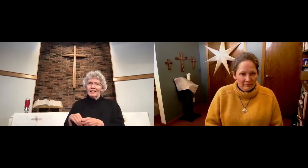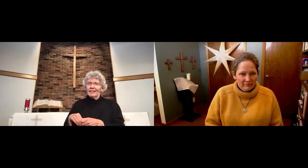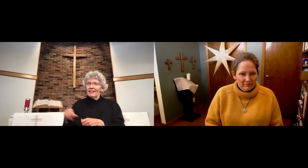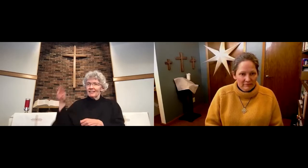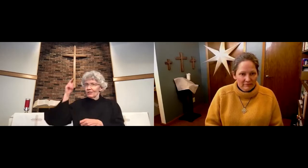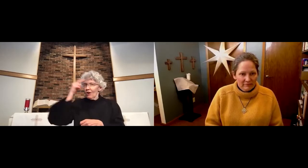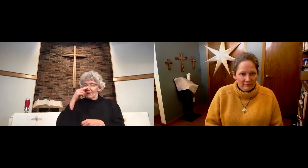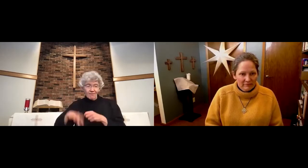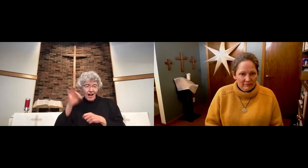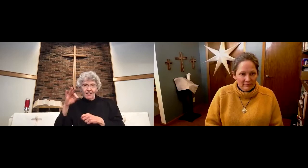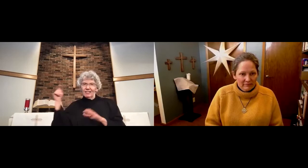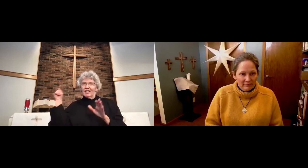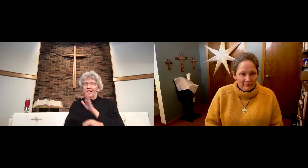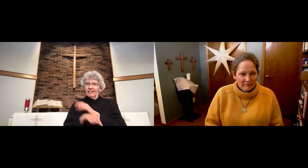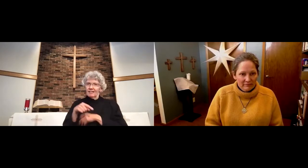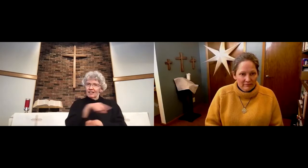were martyred.